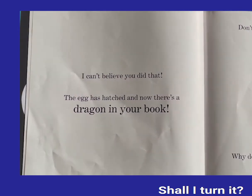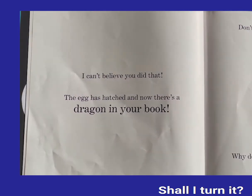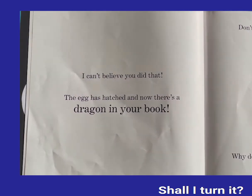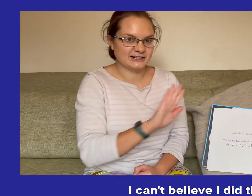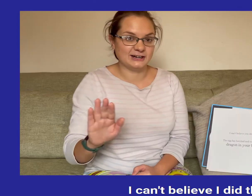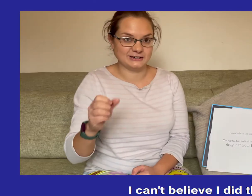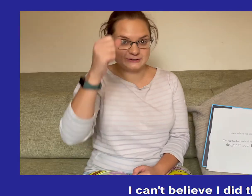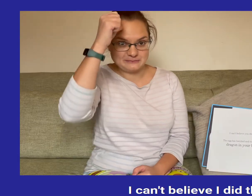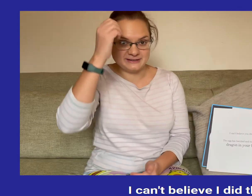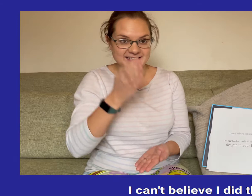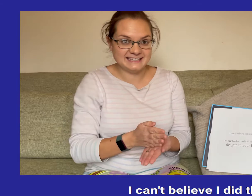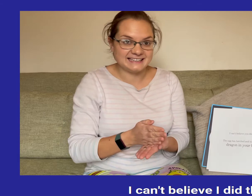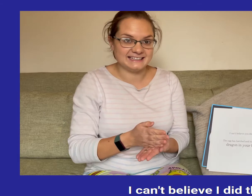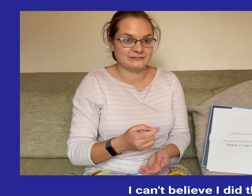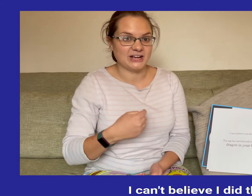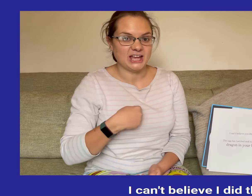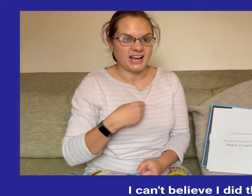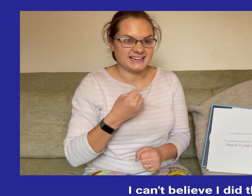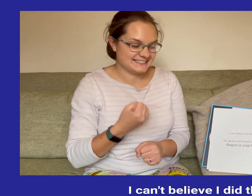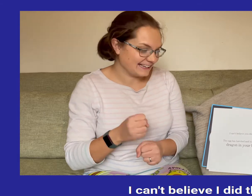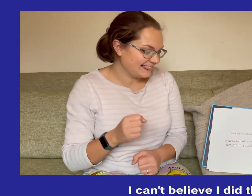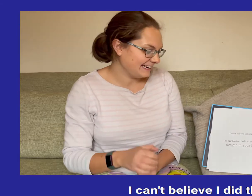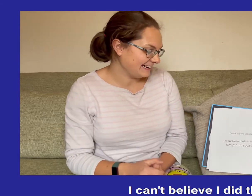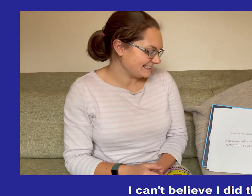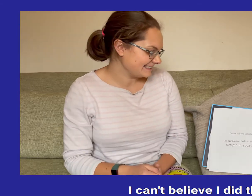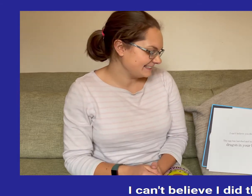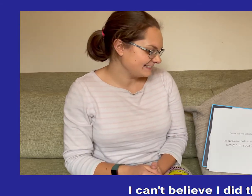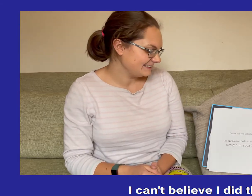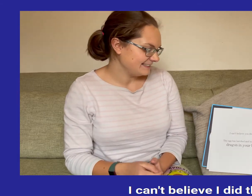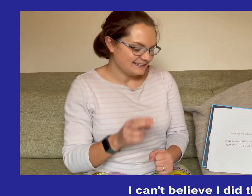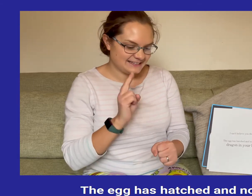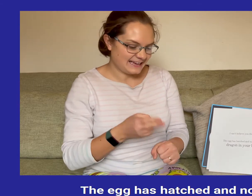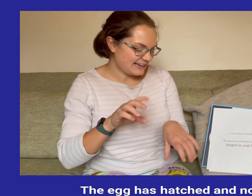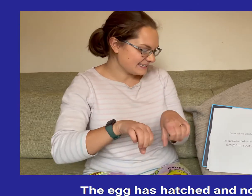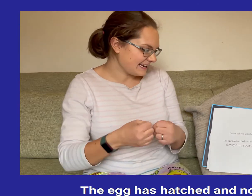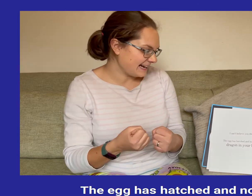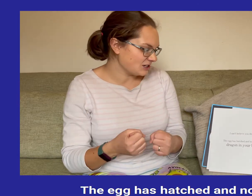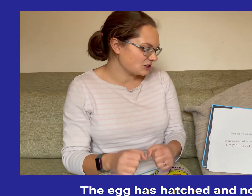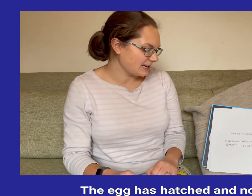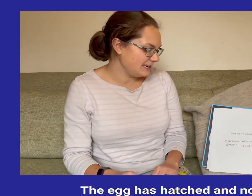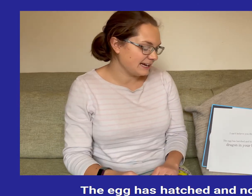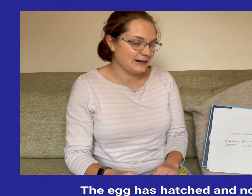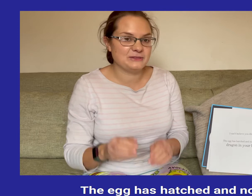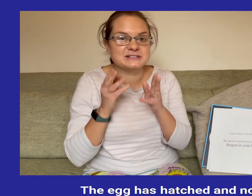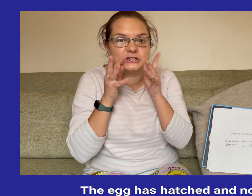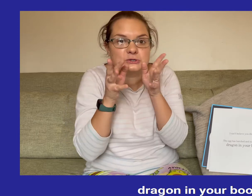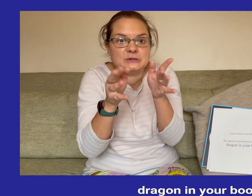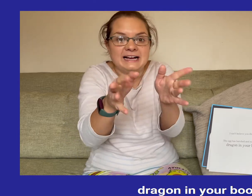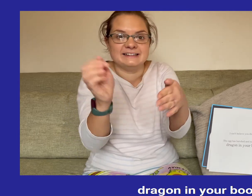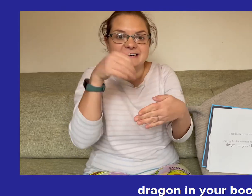I can't believe I did that. The egg has hatched and now there's a dragon in